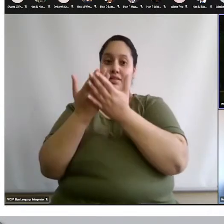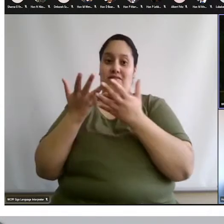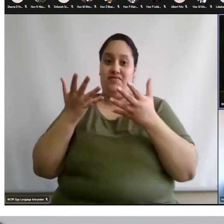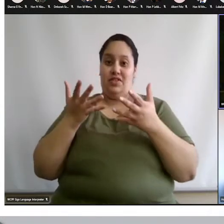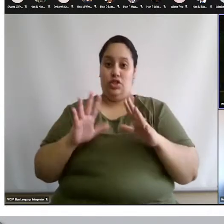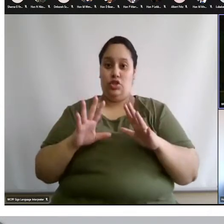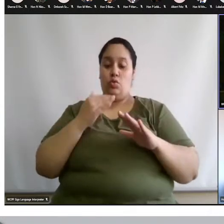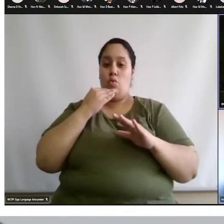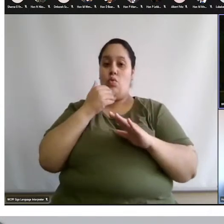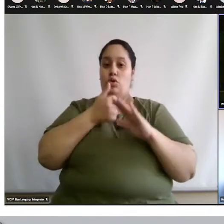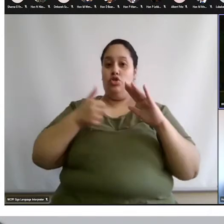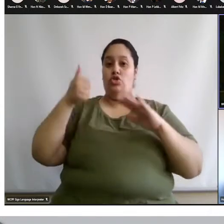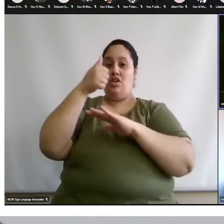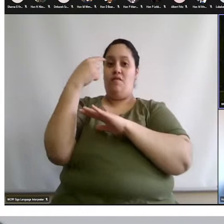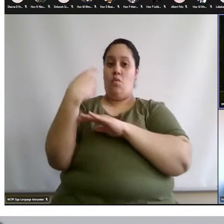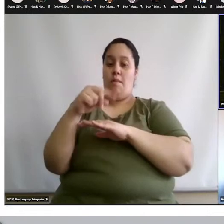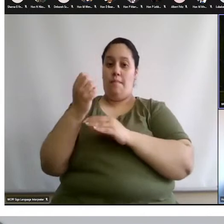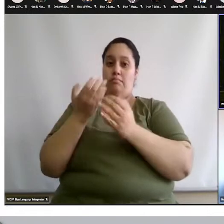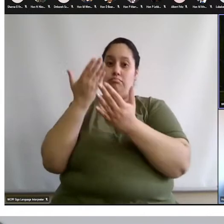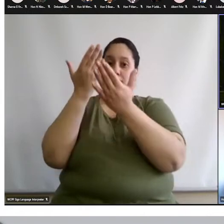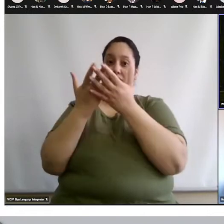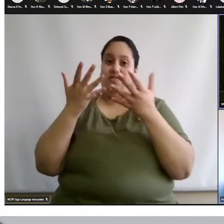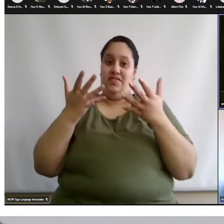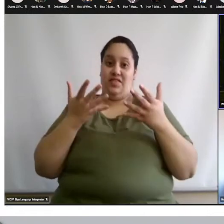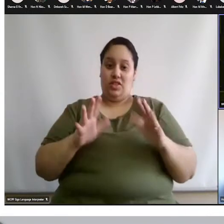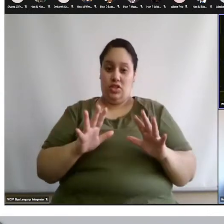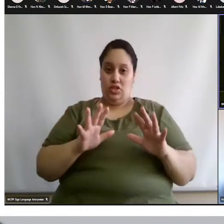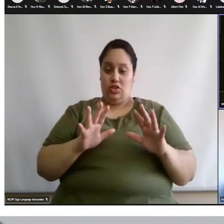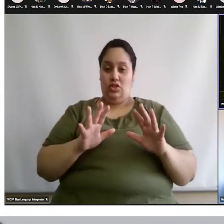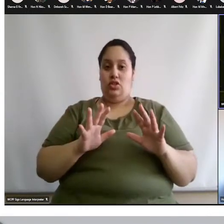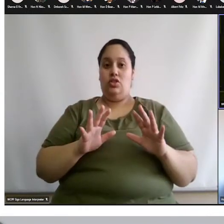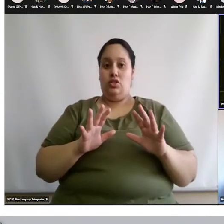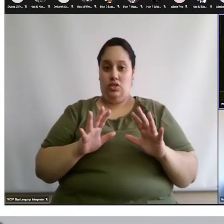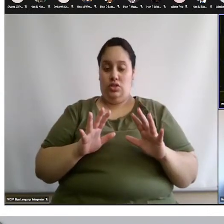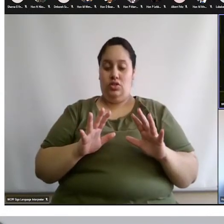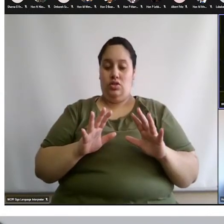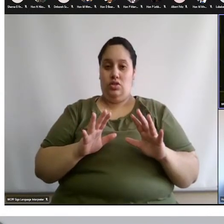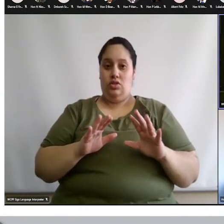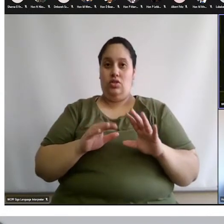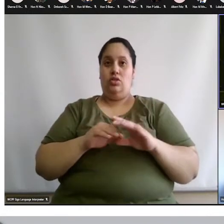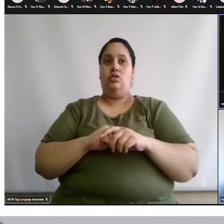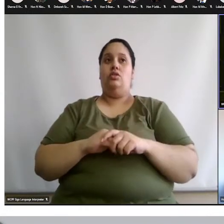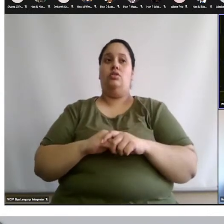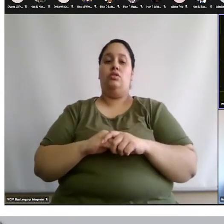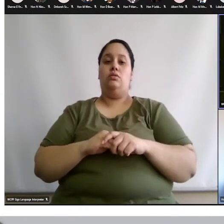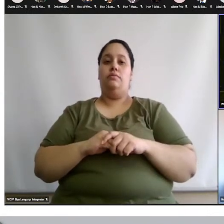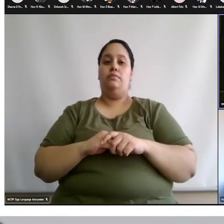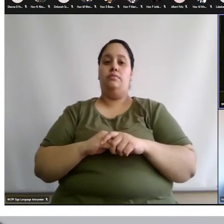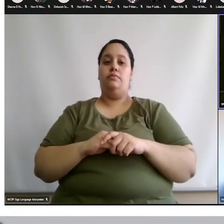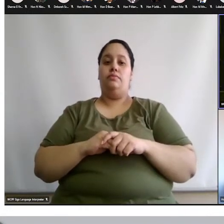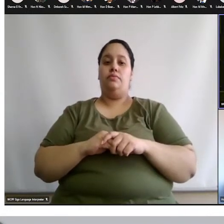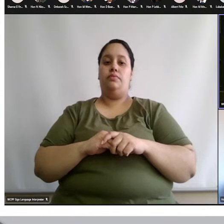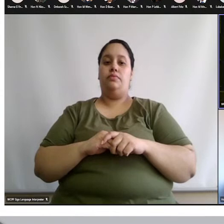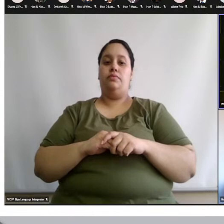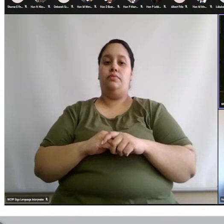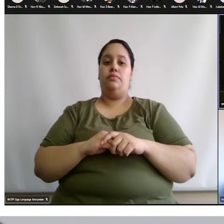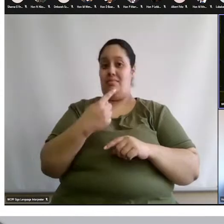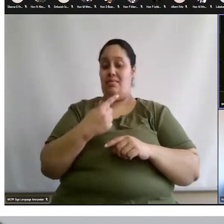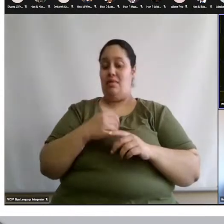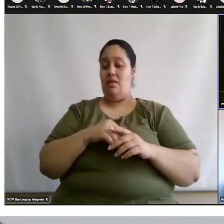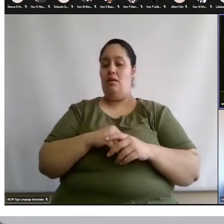by the Chief Whip, the Honorable Chief Whip of the Majority Party, is that there was no